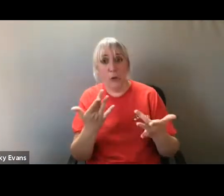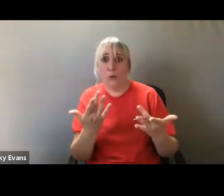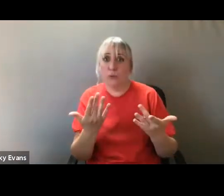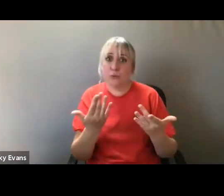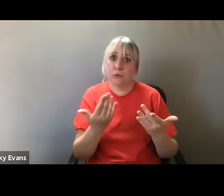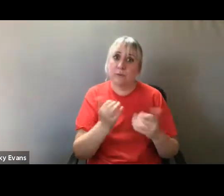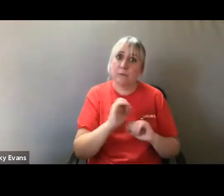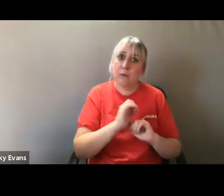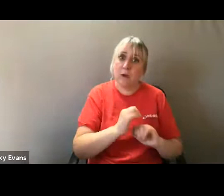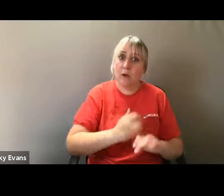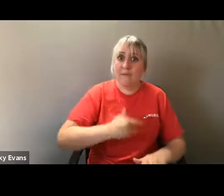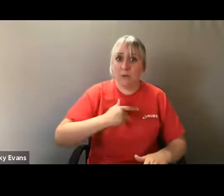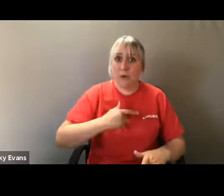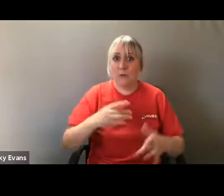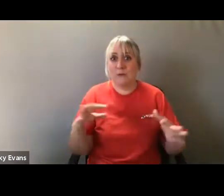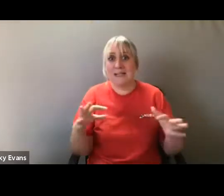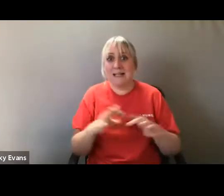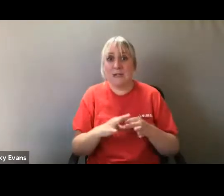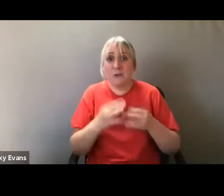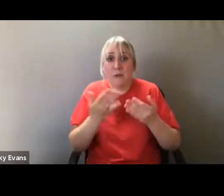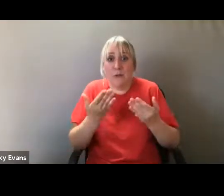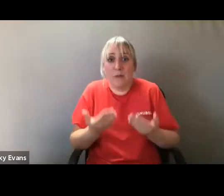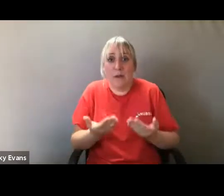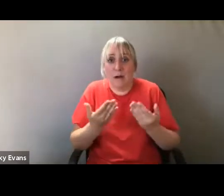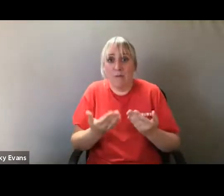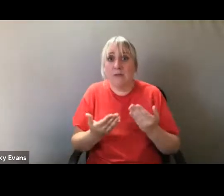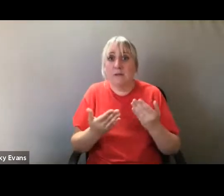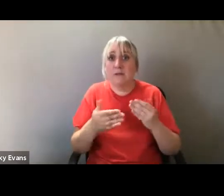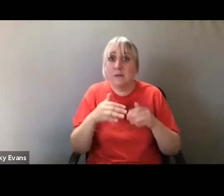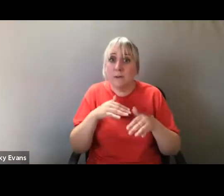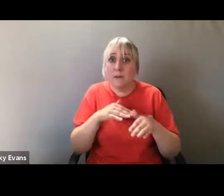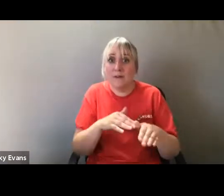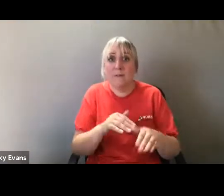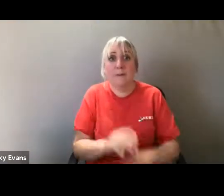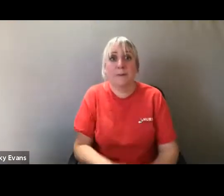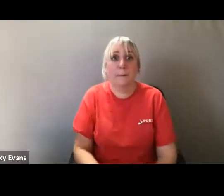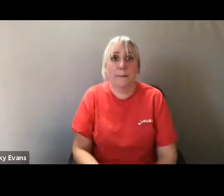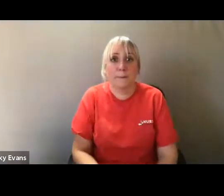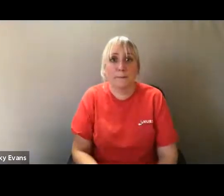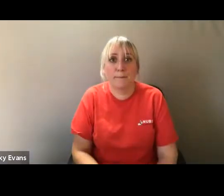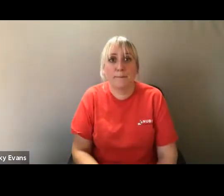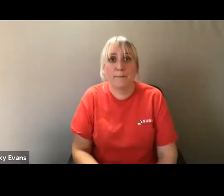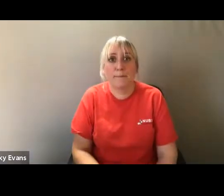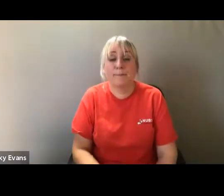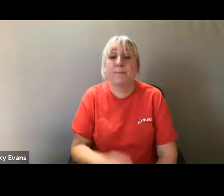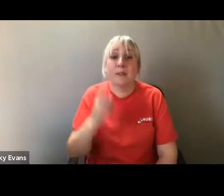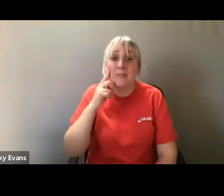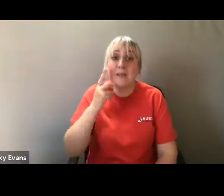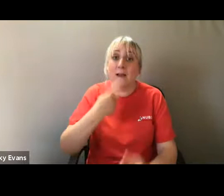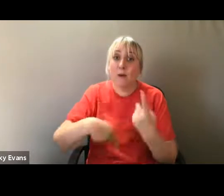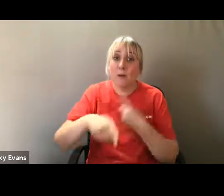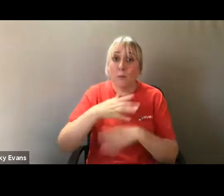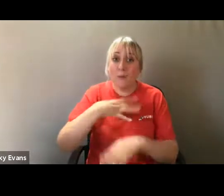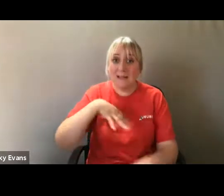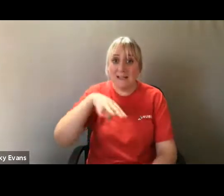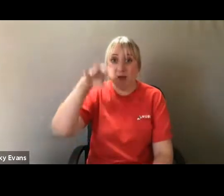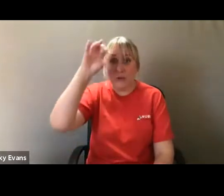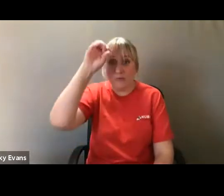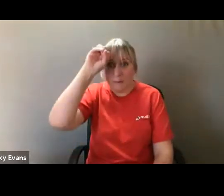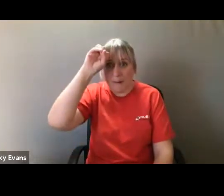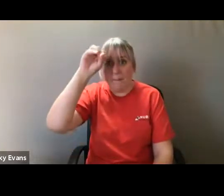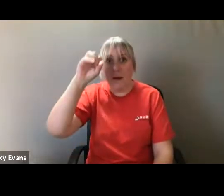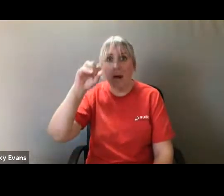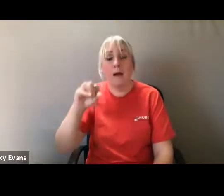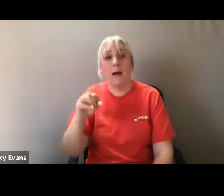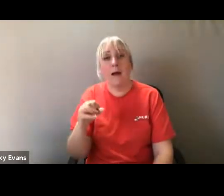context in which we find ourselves. What we got to remember is that Mike